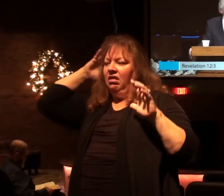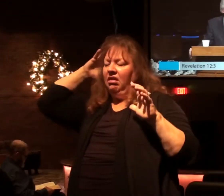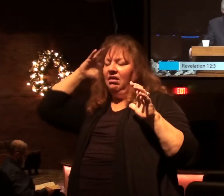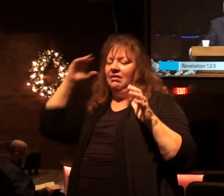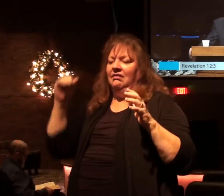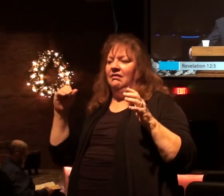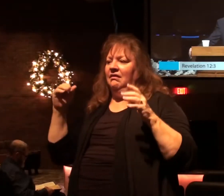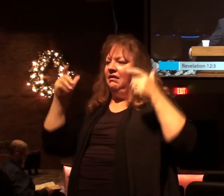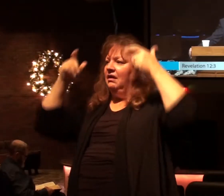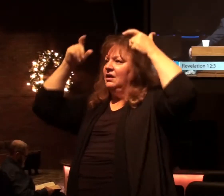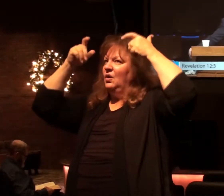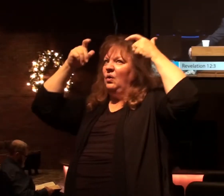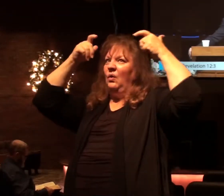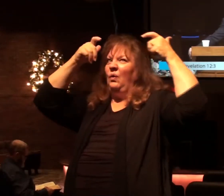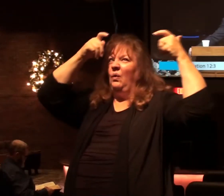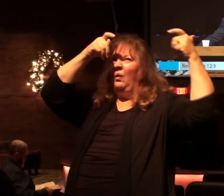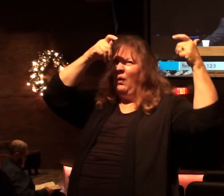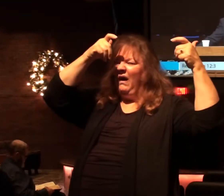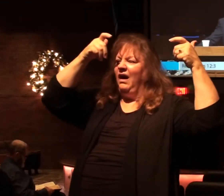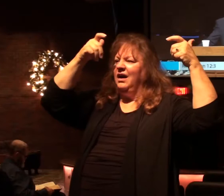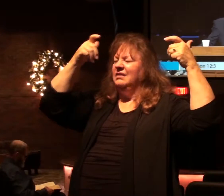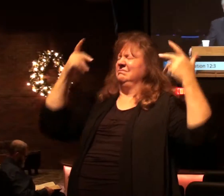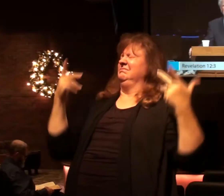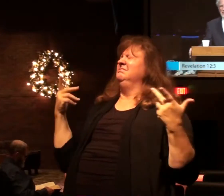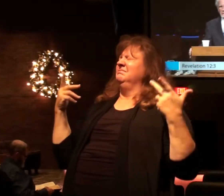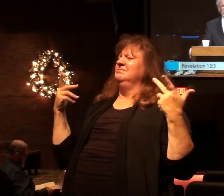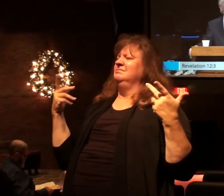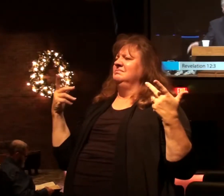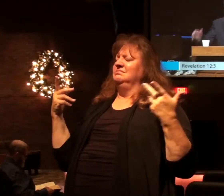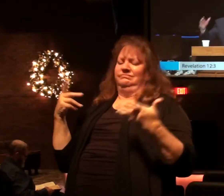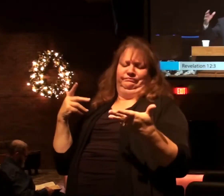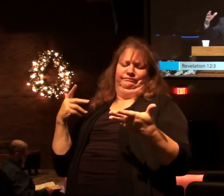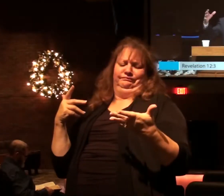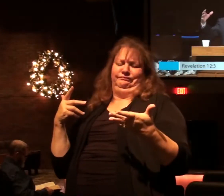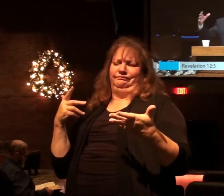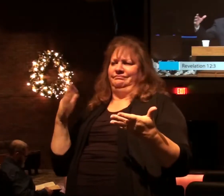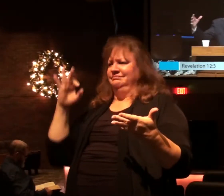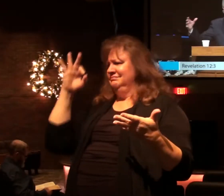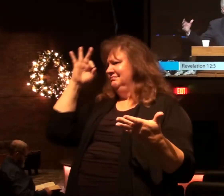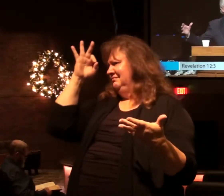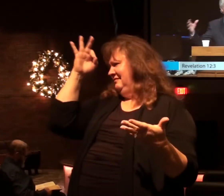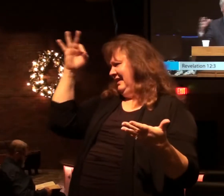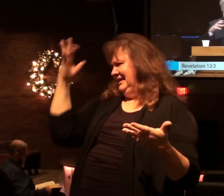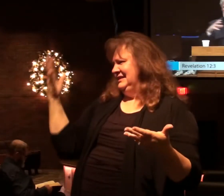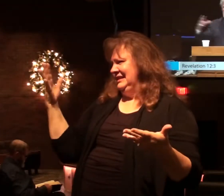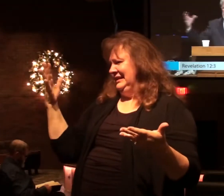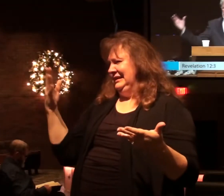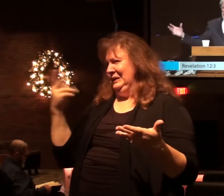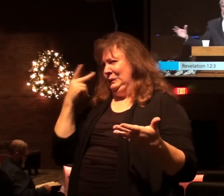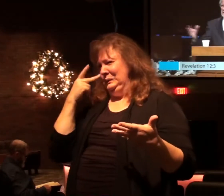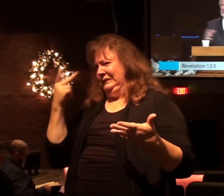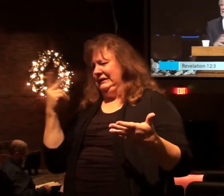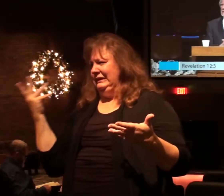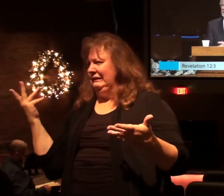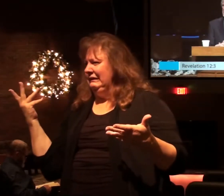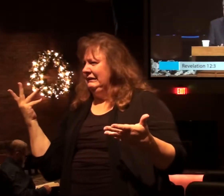he's got crowns on his 7 heads. I mean, this looks like something, you see